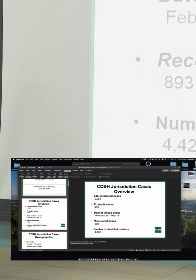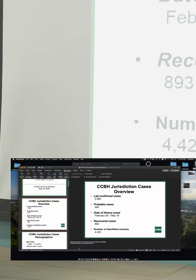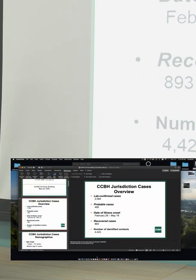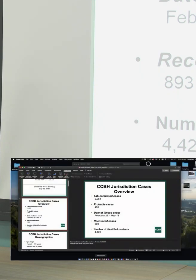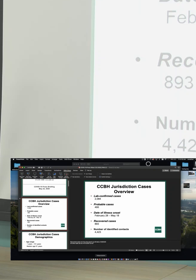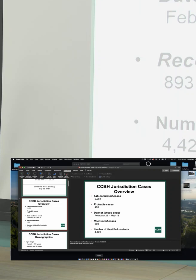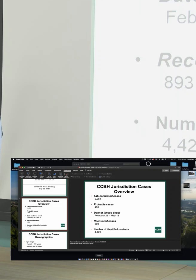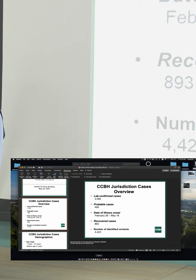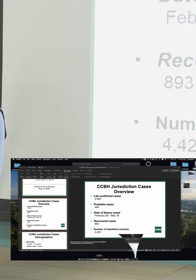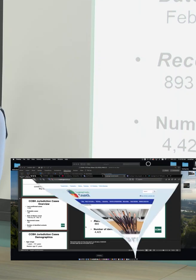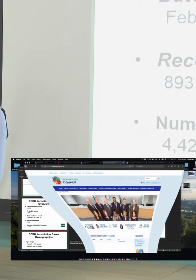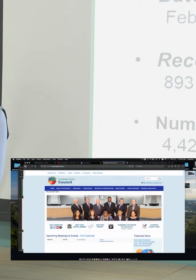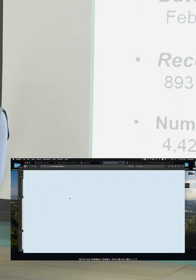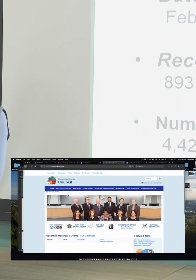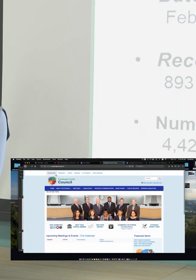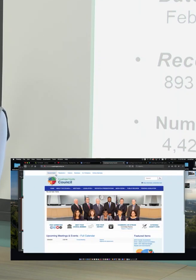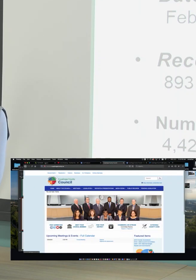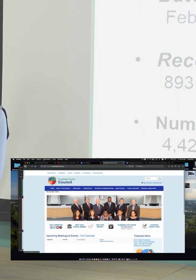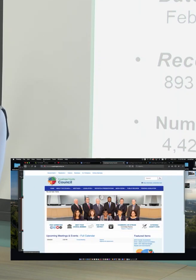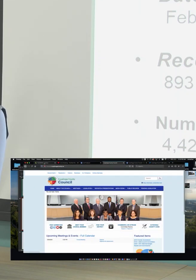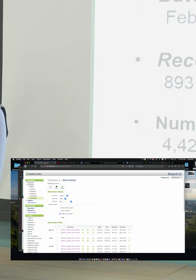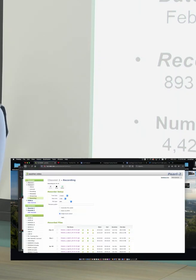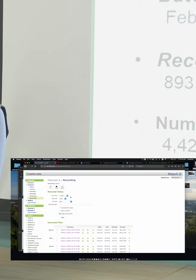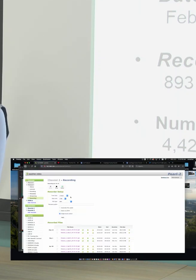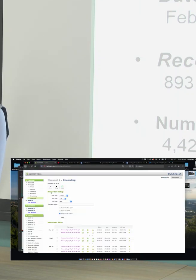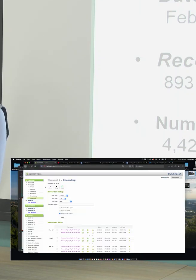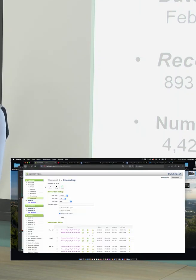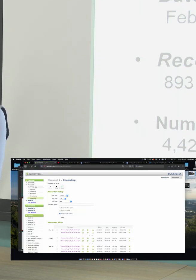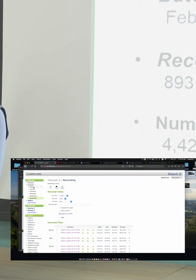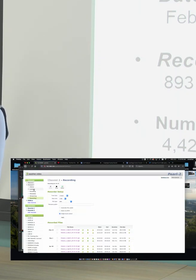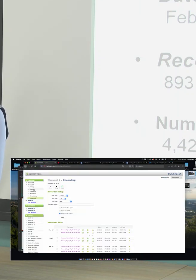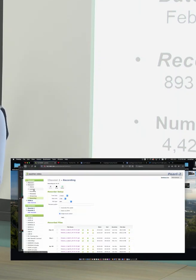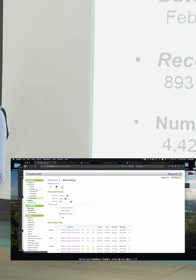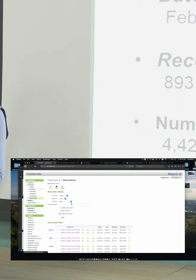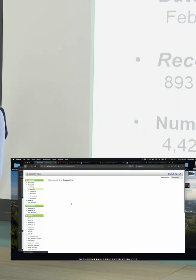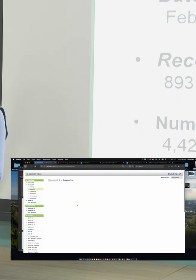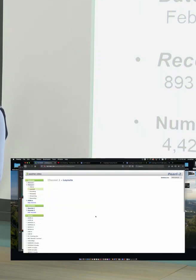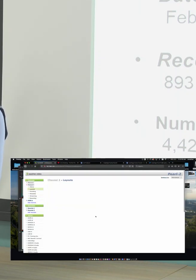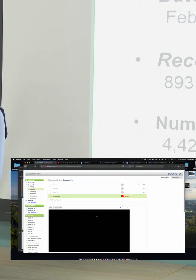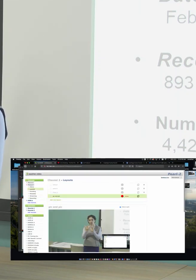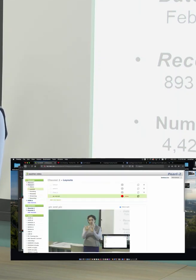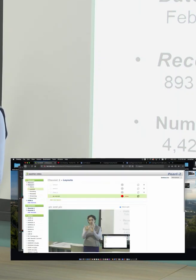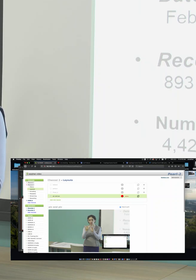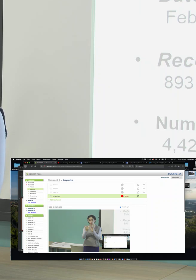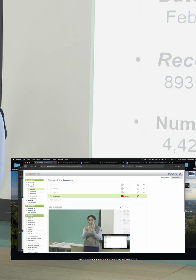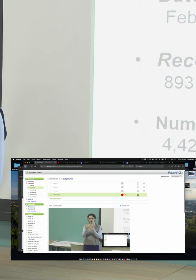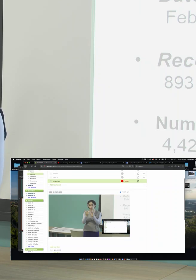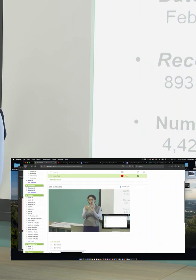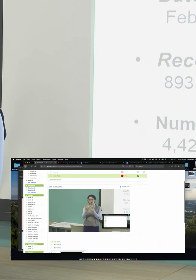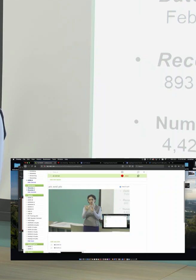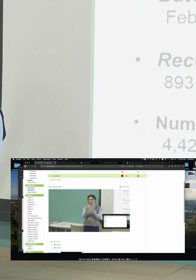at 893. The number of identified contacts as of yesterday was